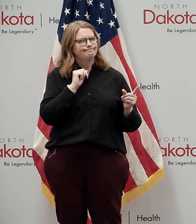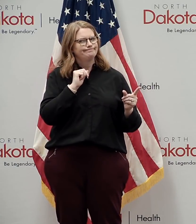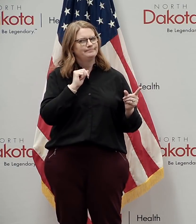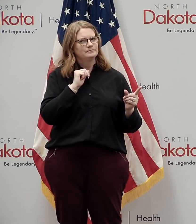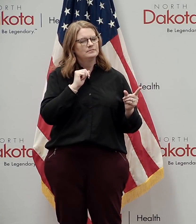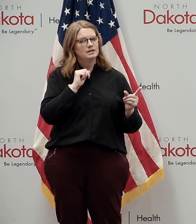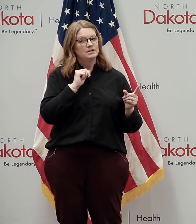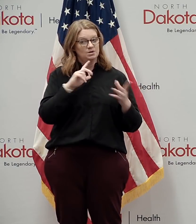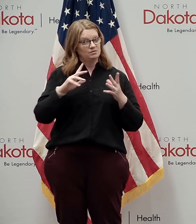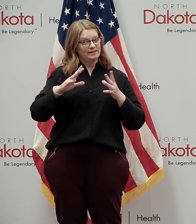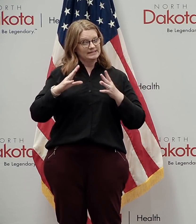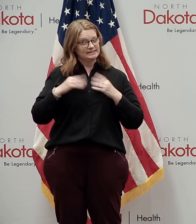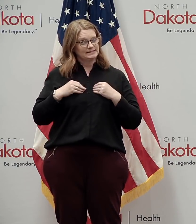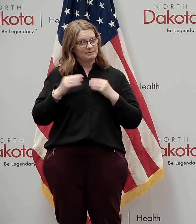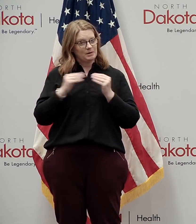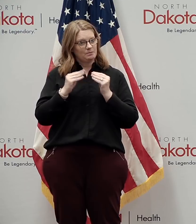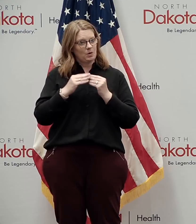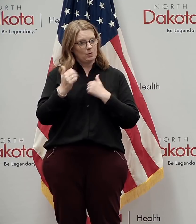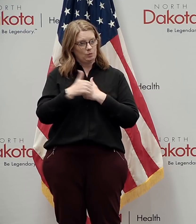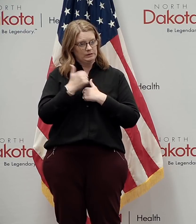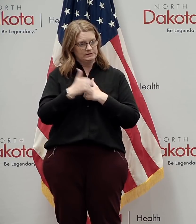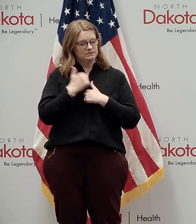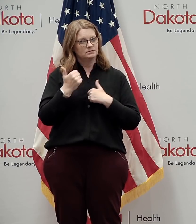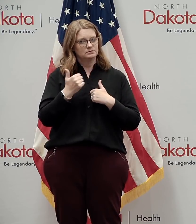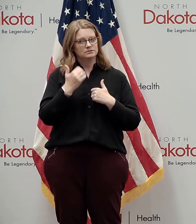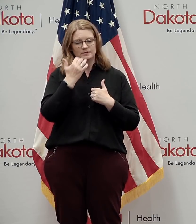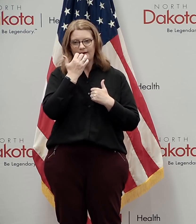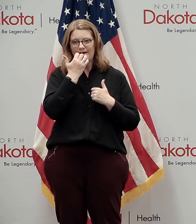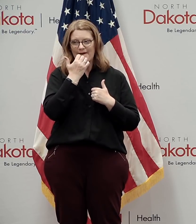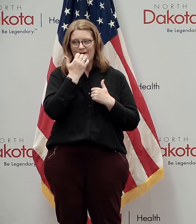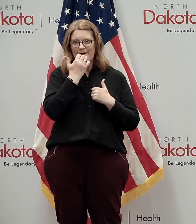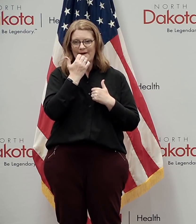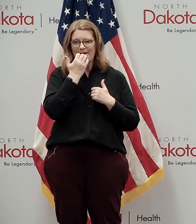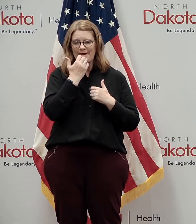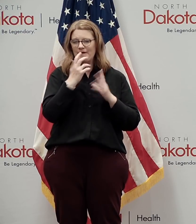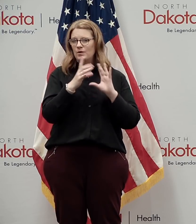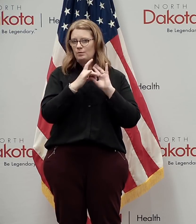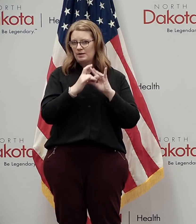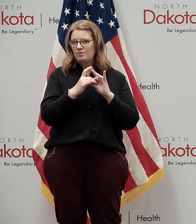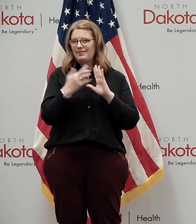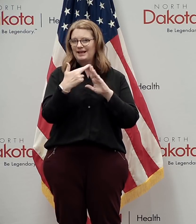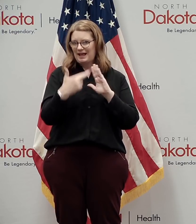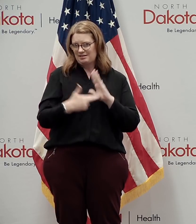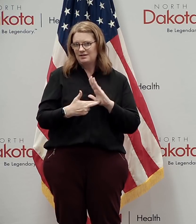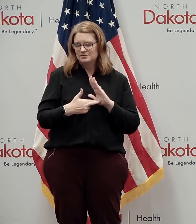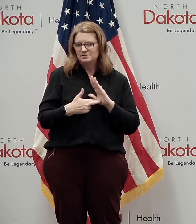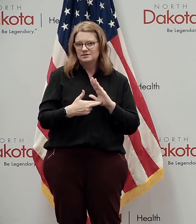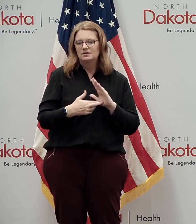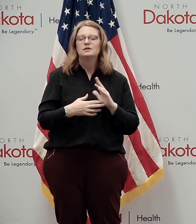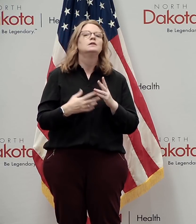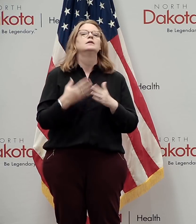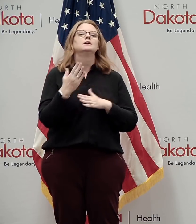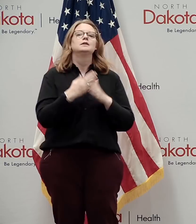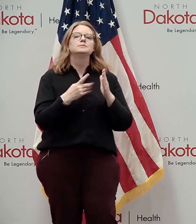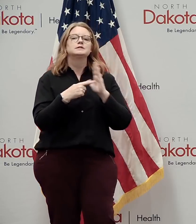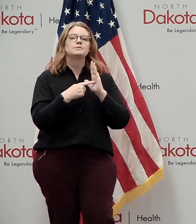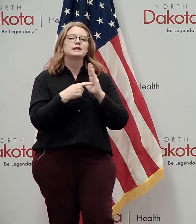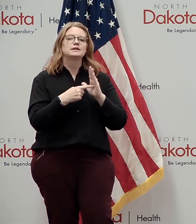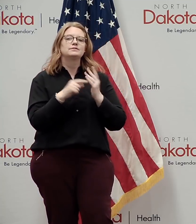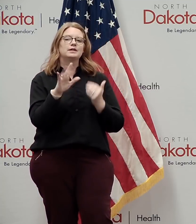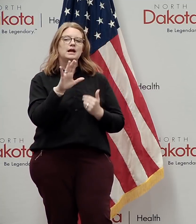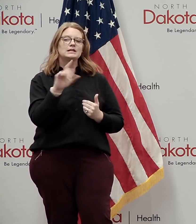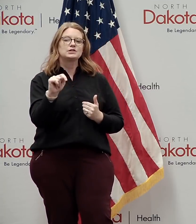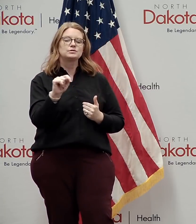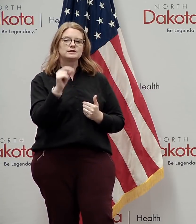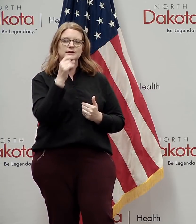we have taken on more risk in terms of the guidelines that we've offered, but some of the examples I gave from the contact